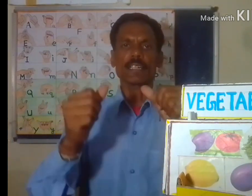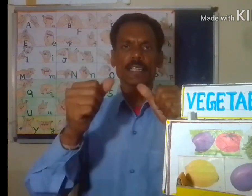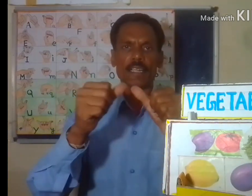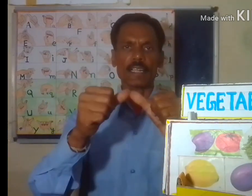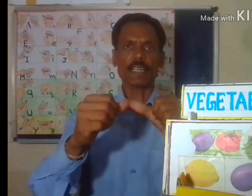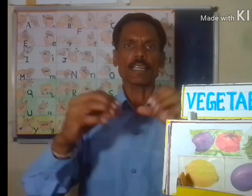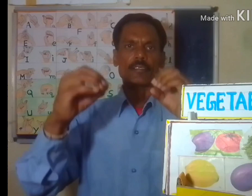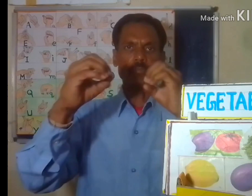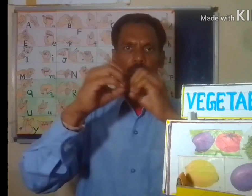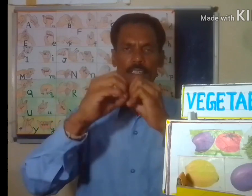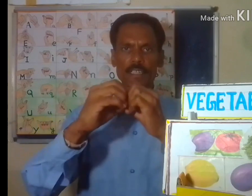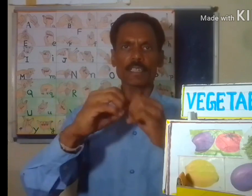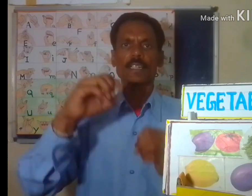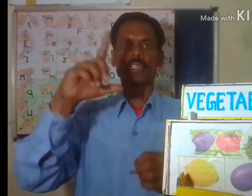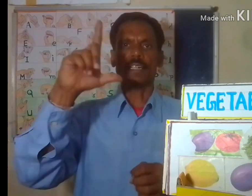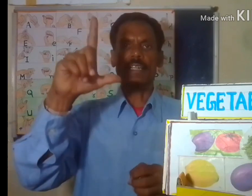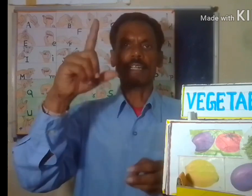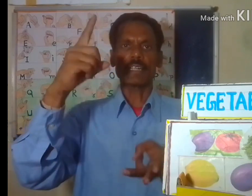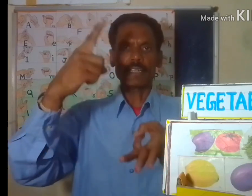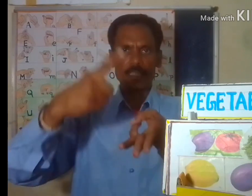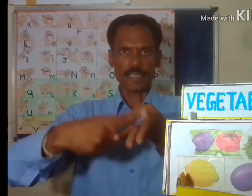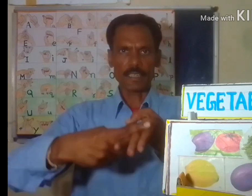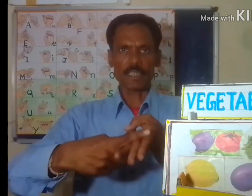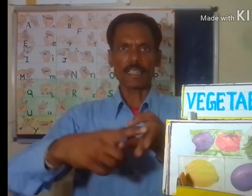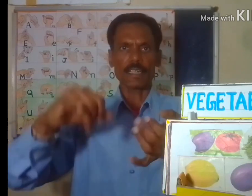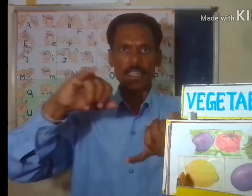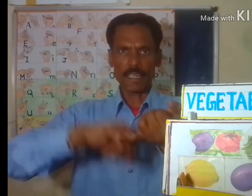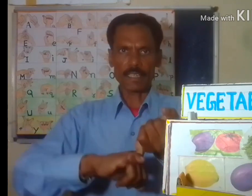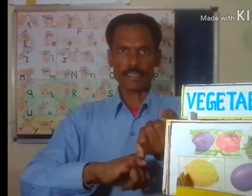A V L E S